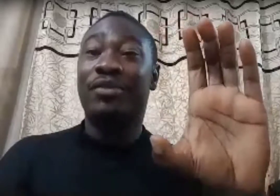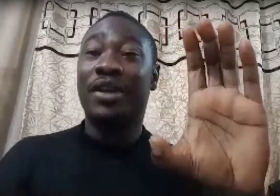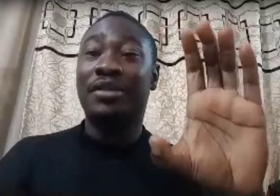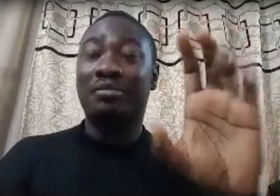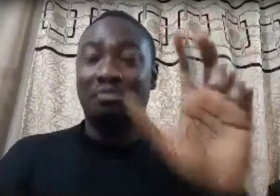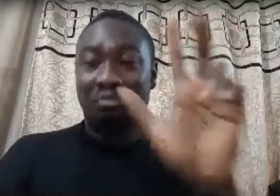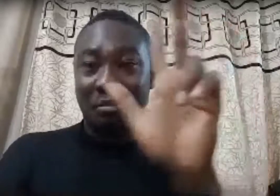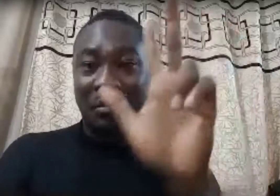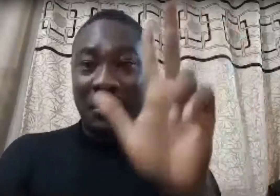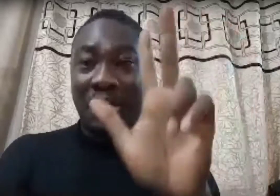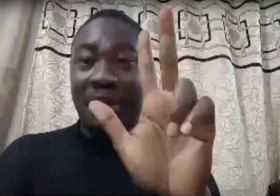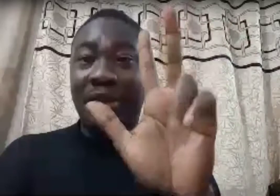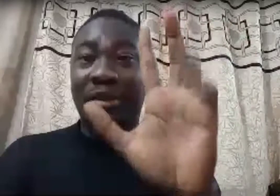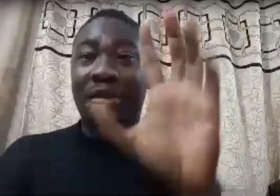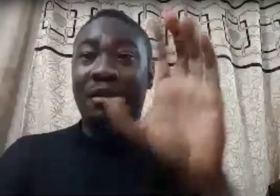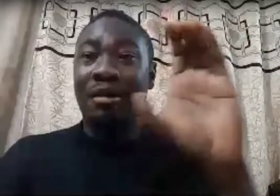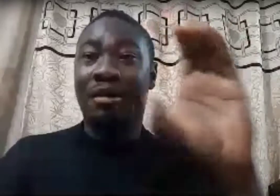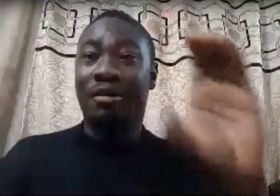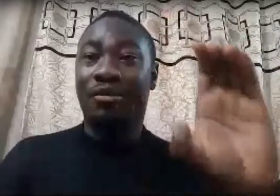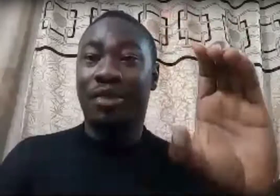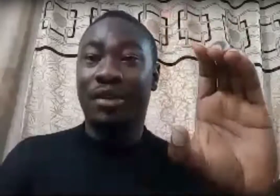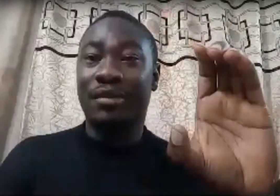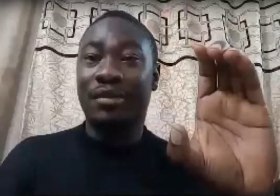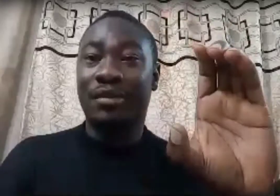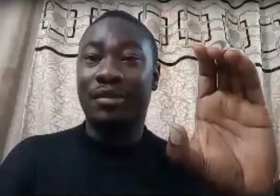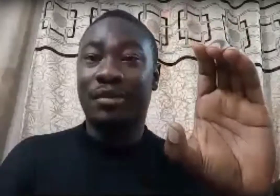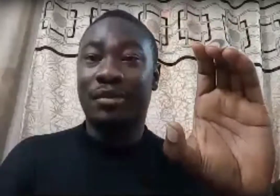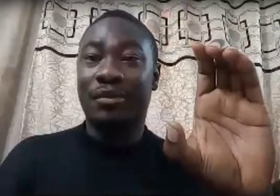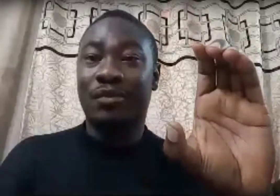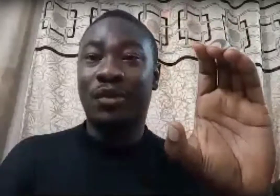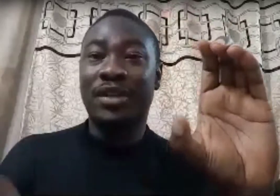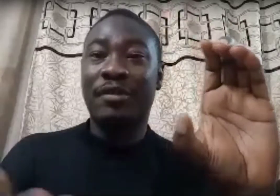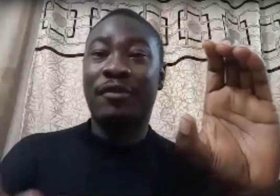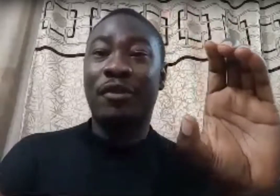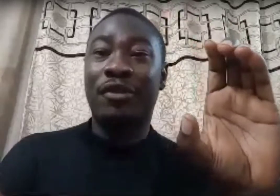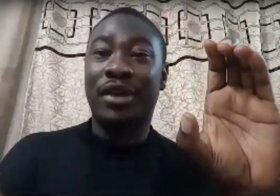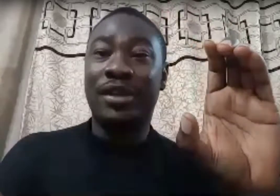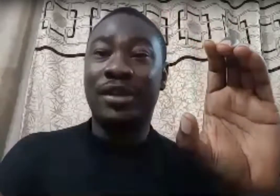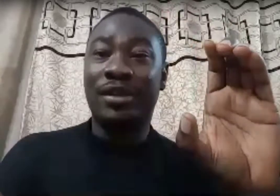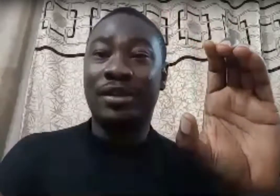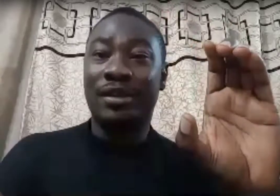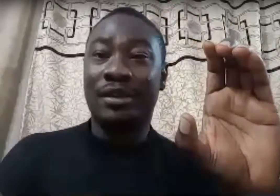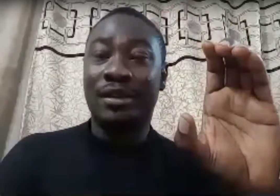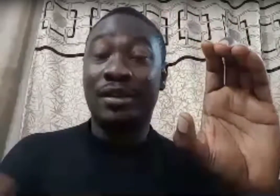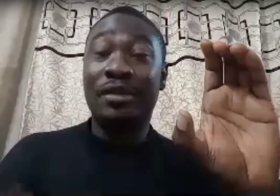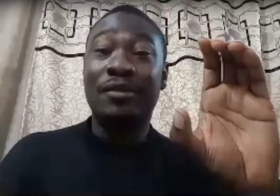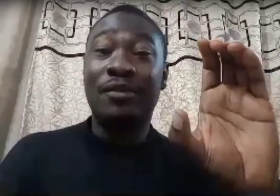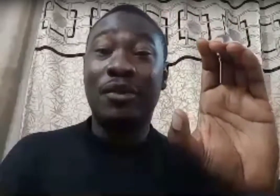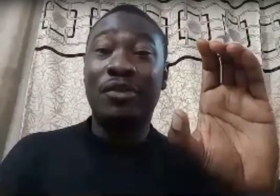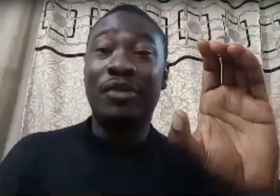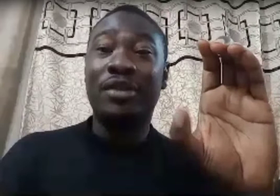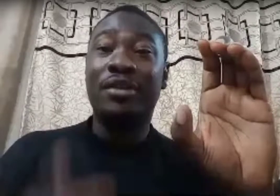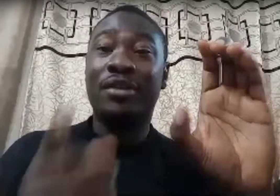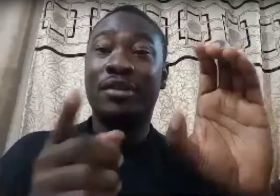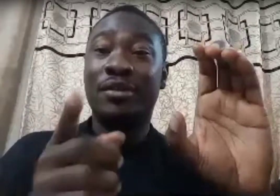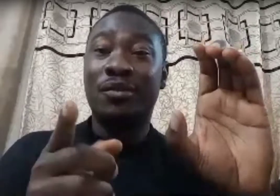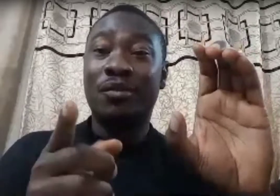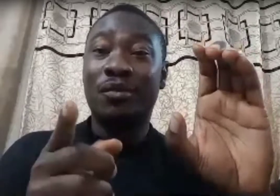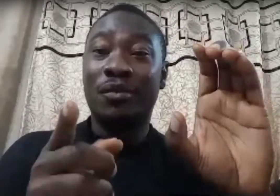300. Who can tell me 400? 400? I know you signed it correctly, even though I can't see you.